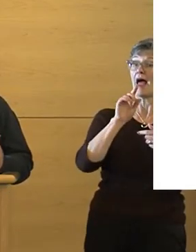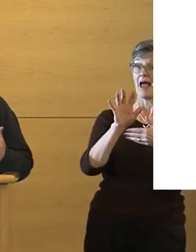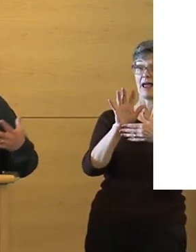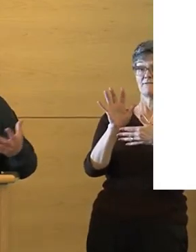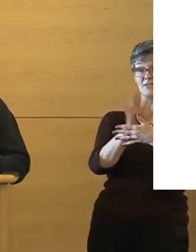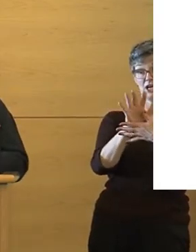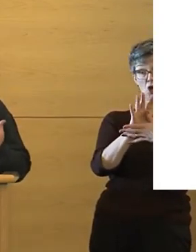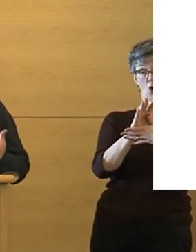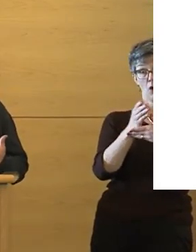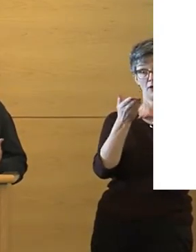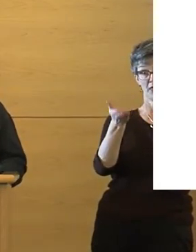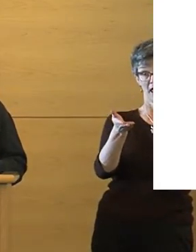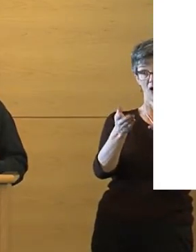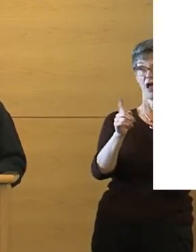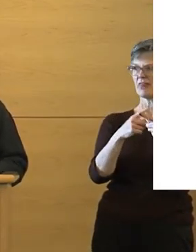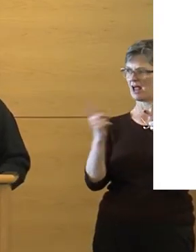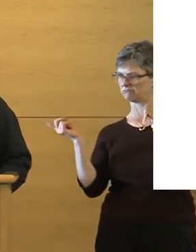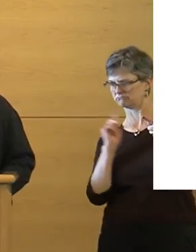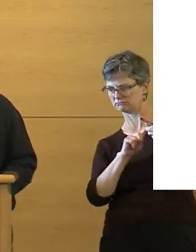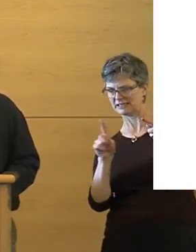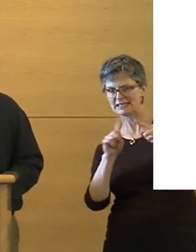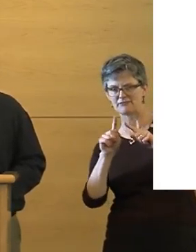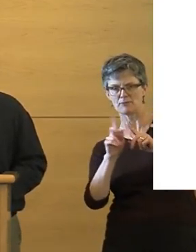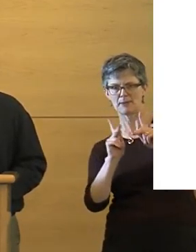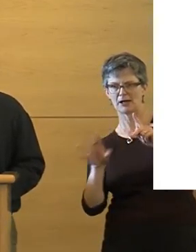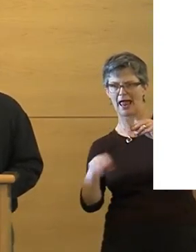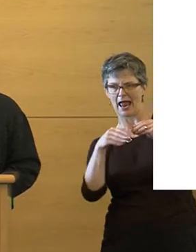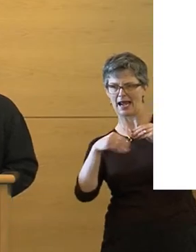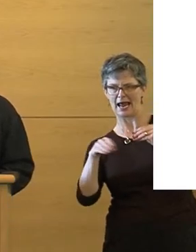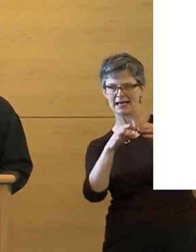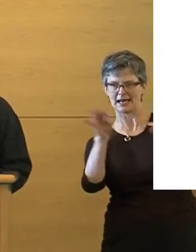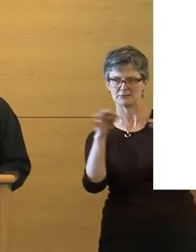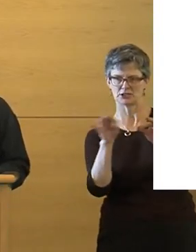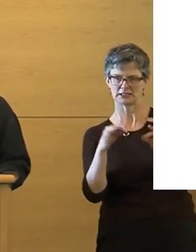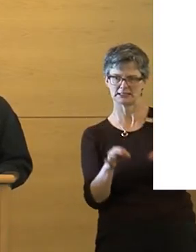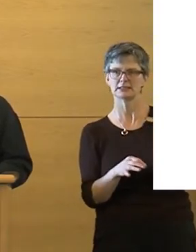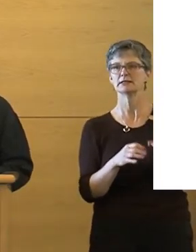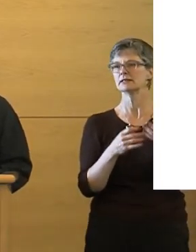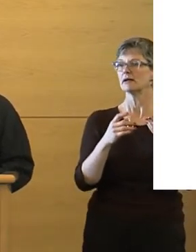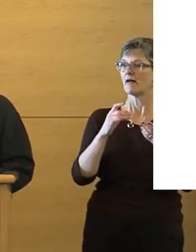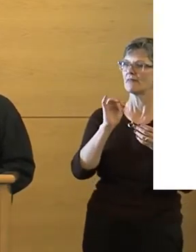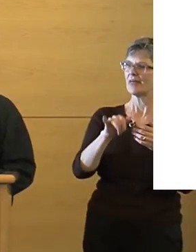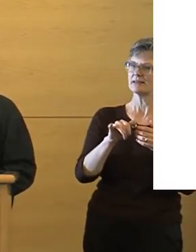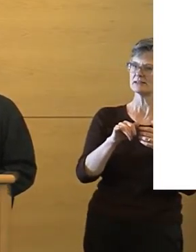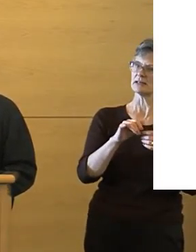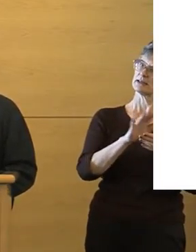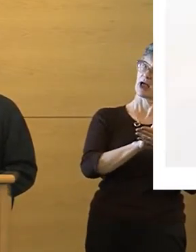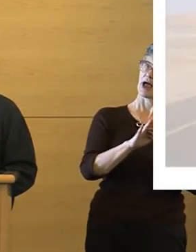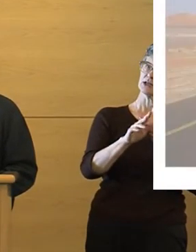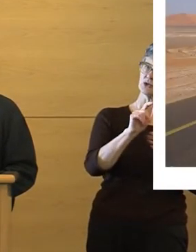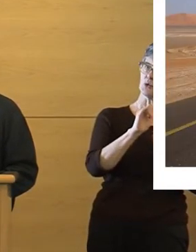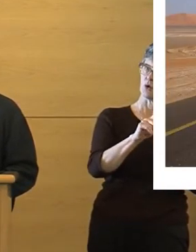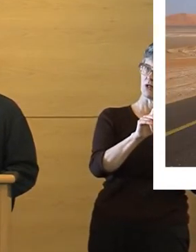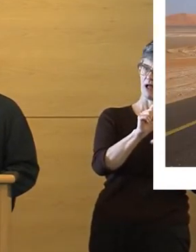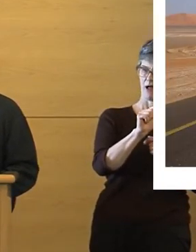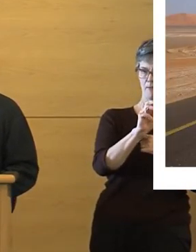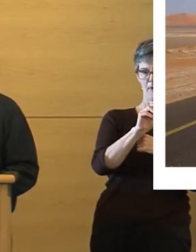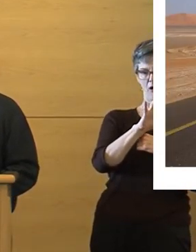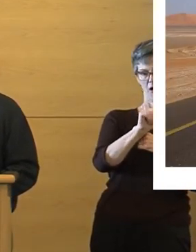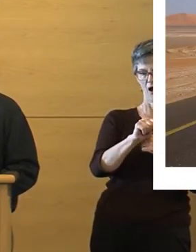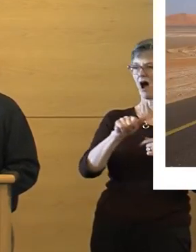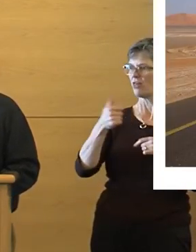A-M-A-R-A, that is a really nice tool that supports free crowdsourcing of captions. So you